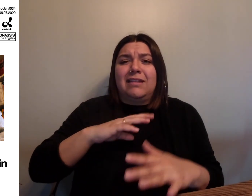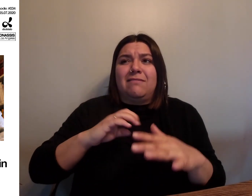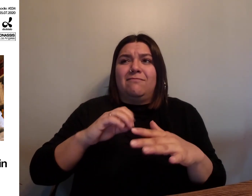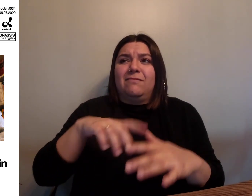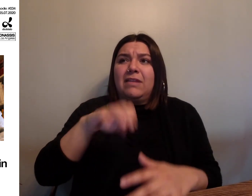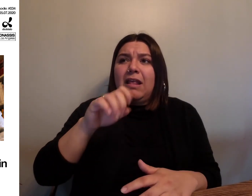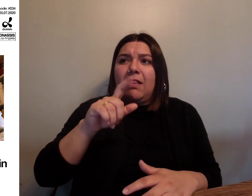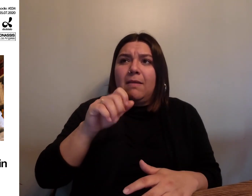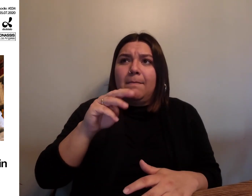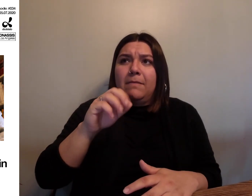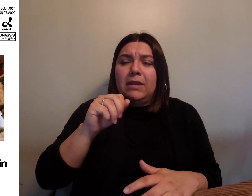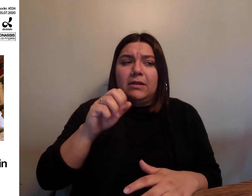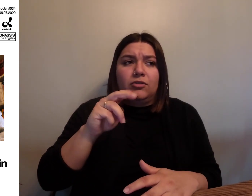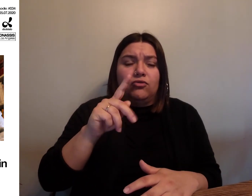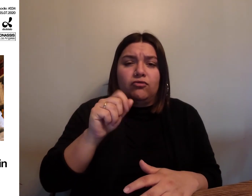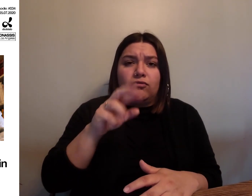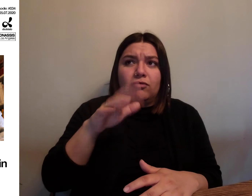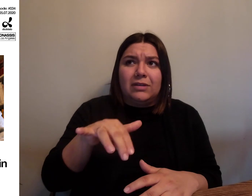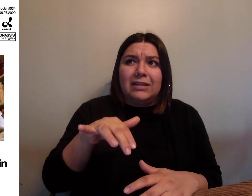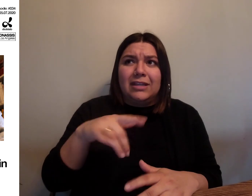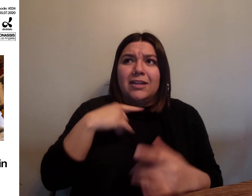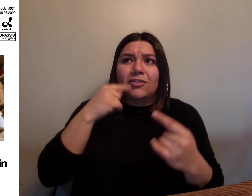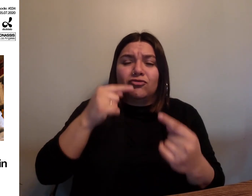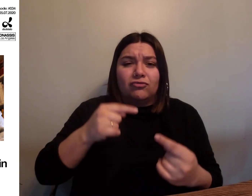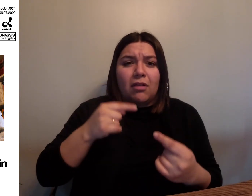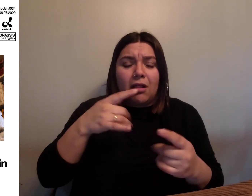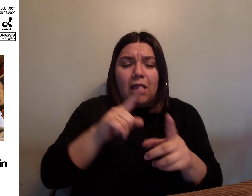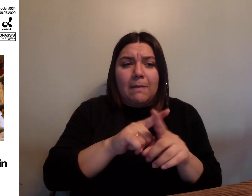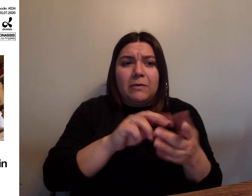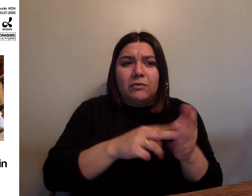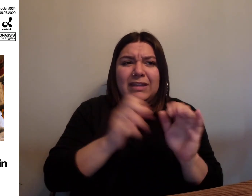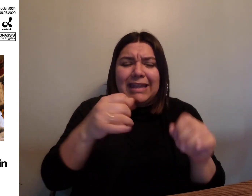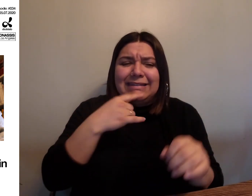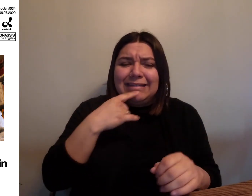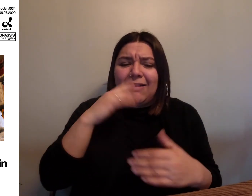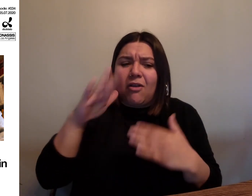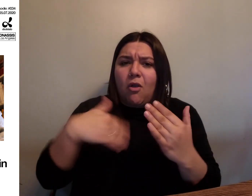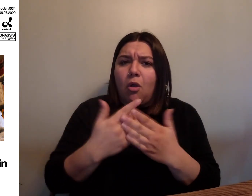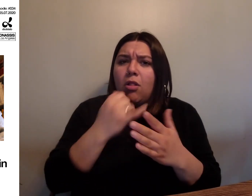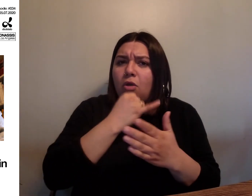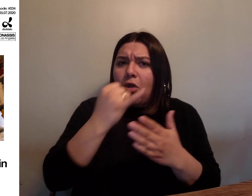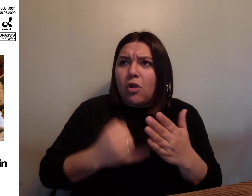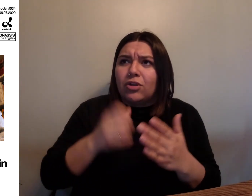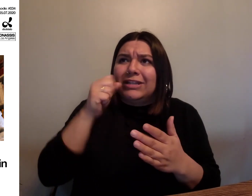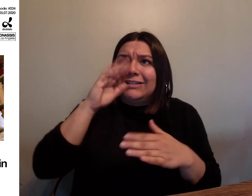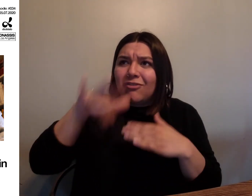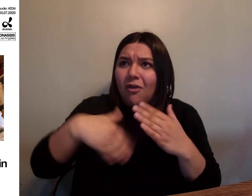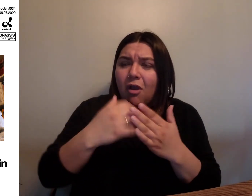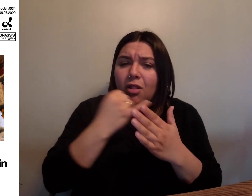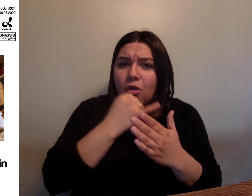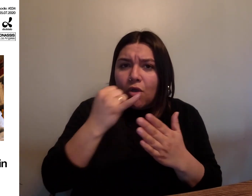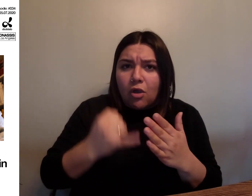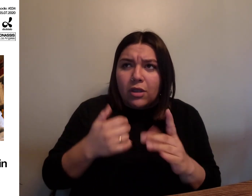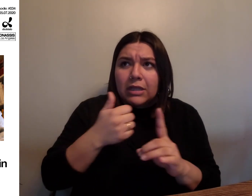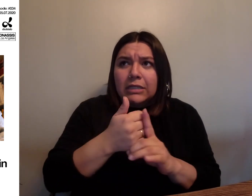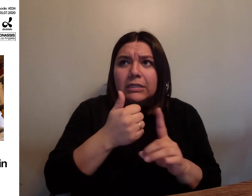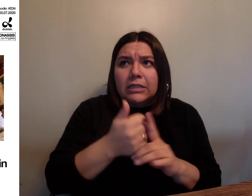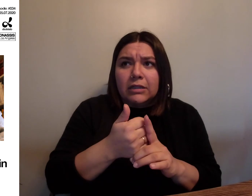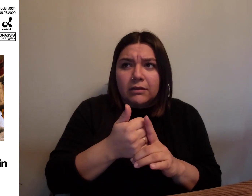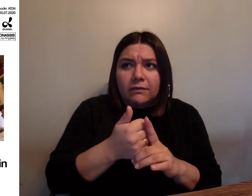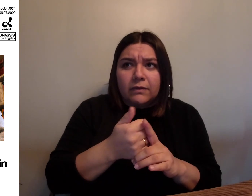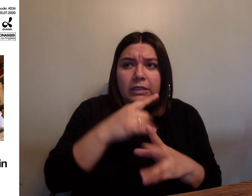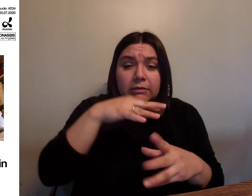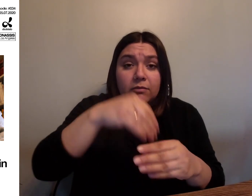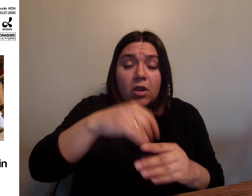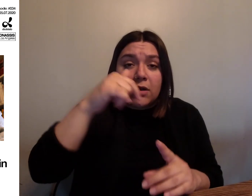struggle against death. And from there one could argue that all art, and all art is